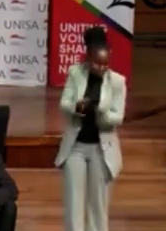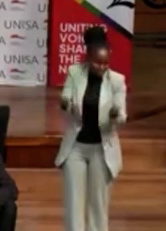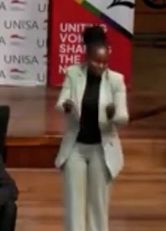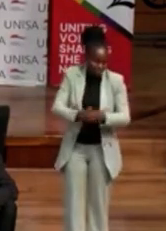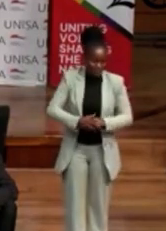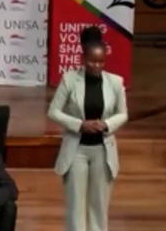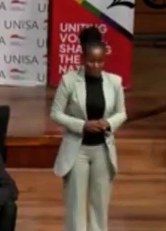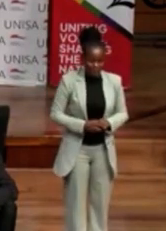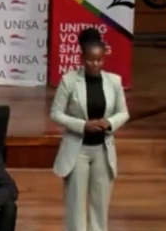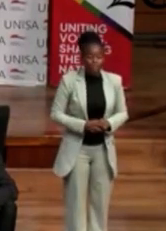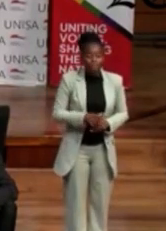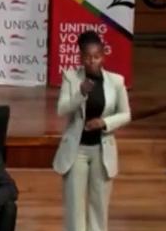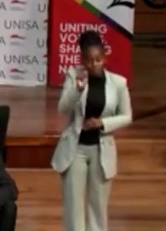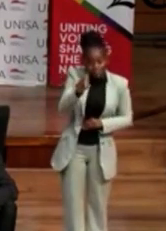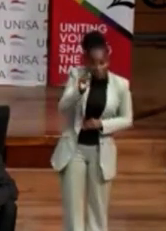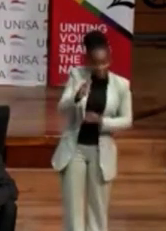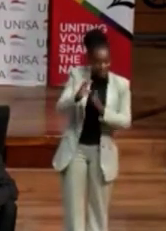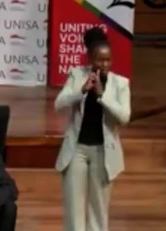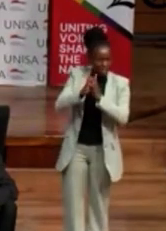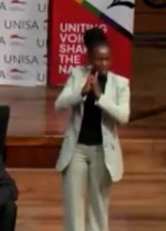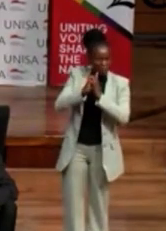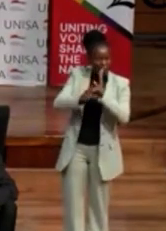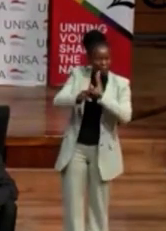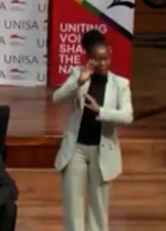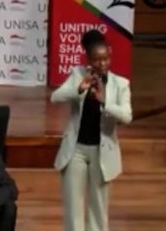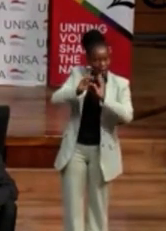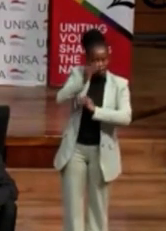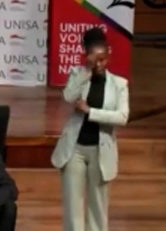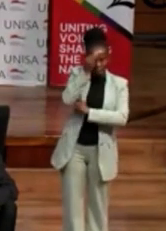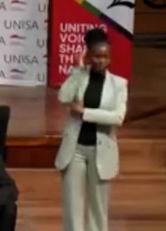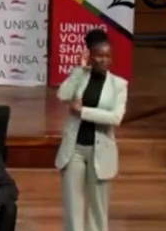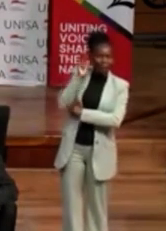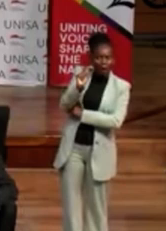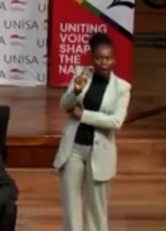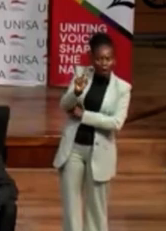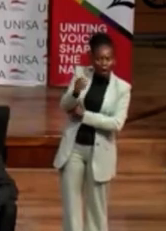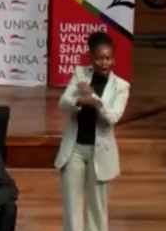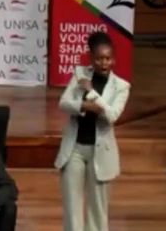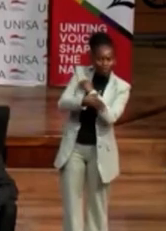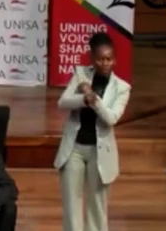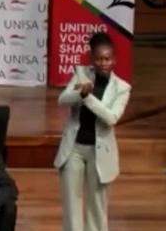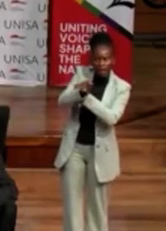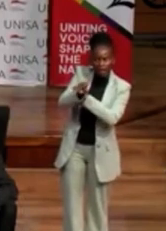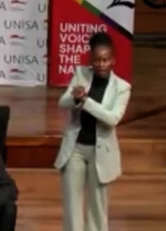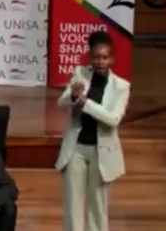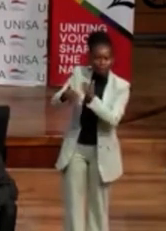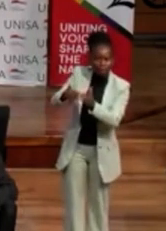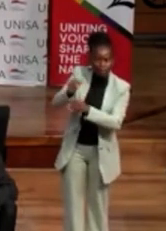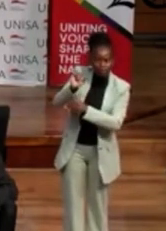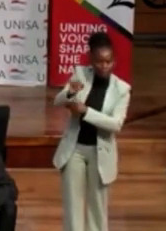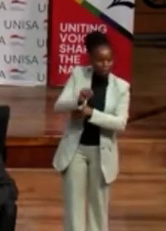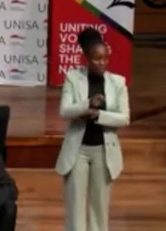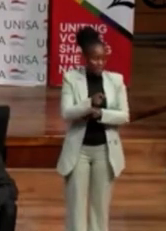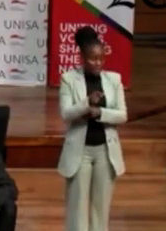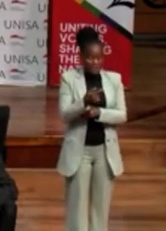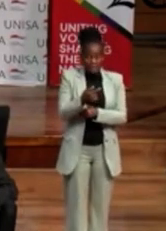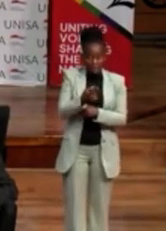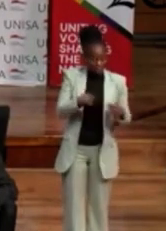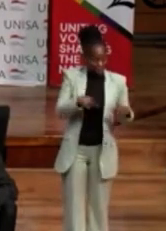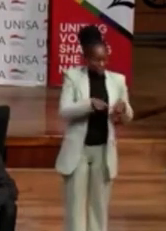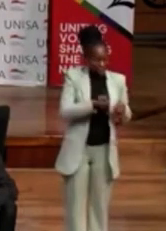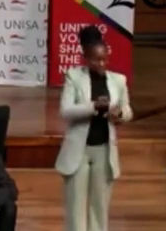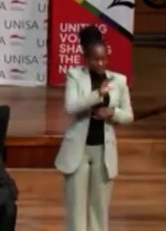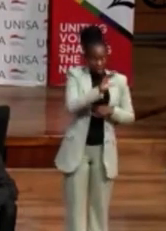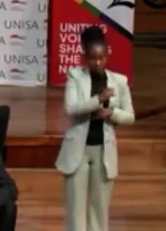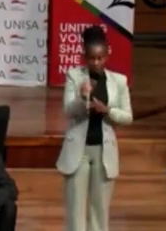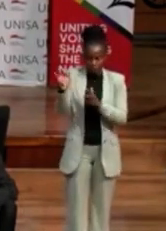I think we can learn lessons from other countries as we go into this process in South Africa and see what works and